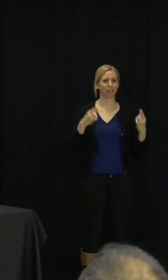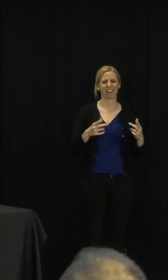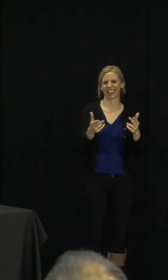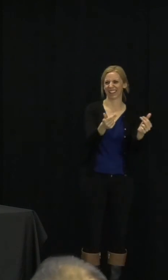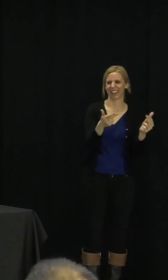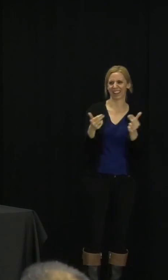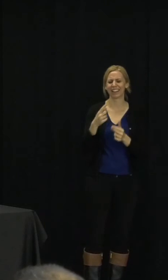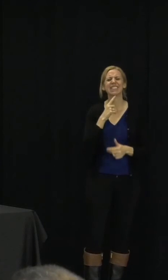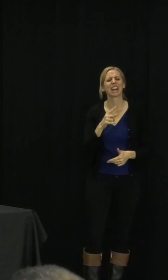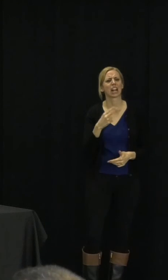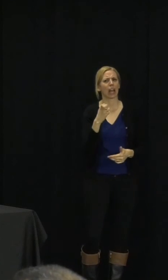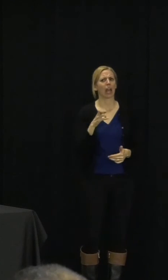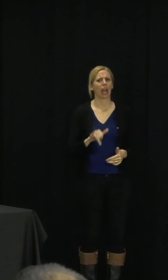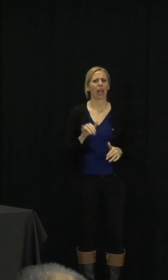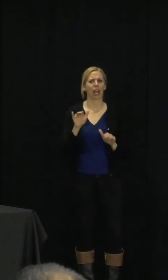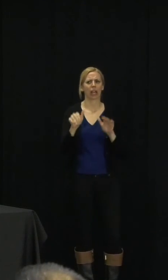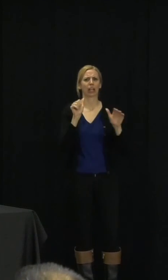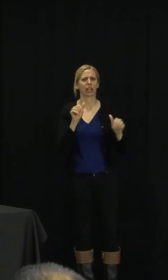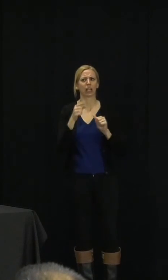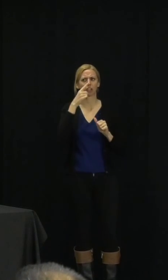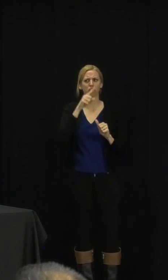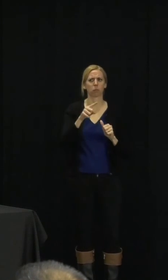Simi, do you have anything to add to this?